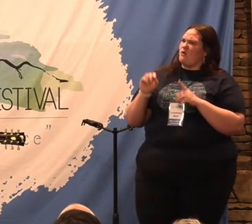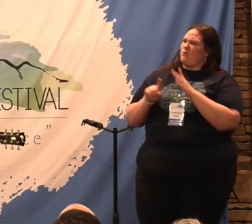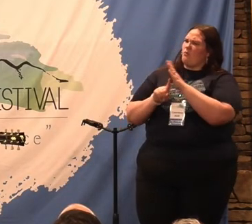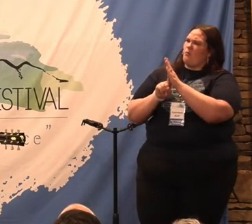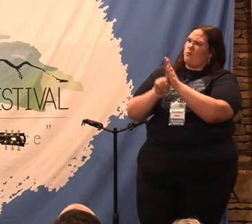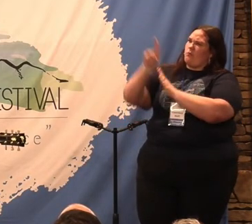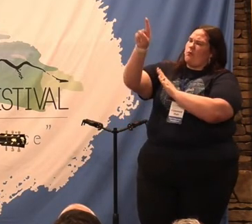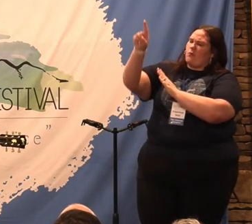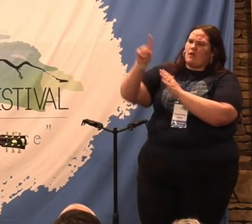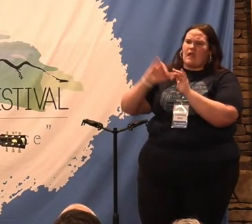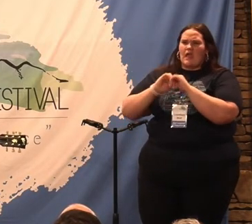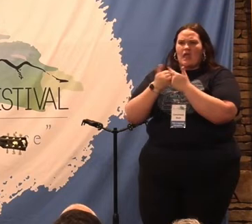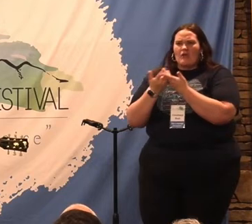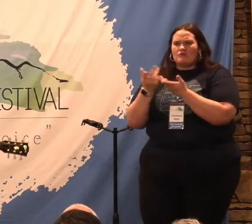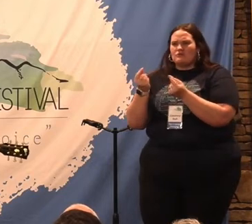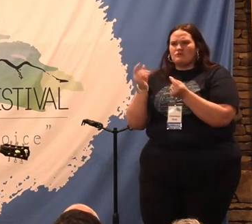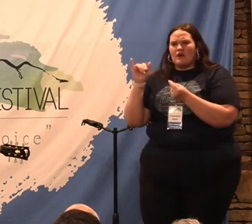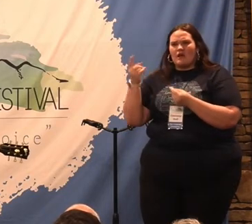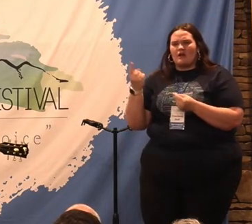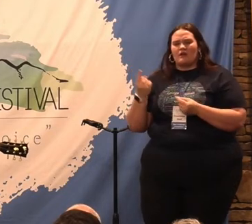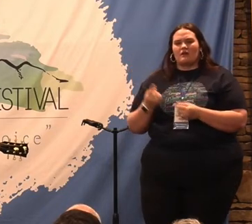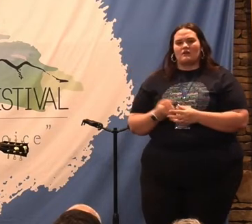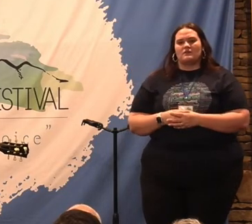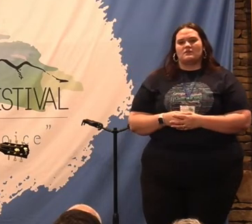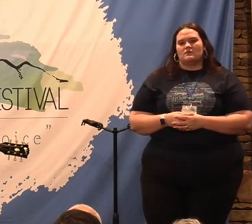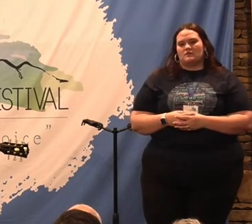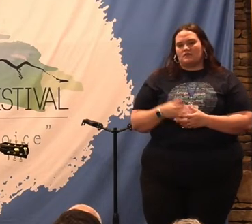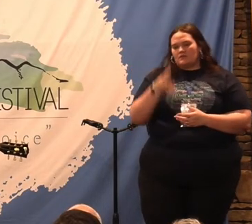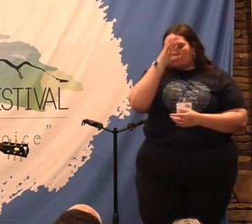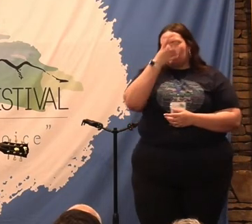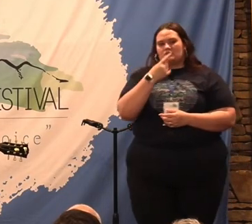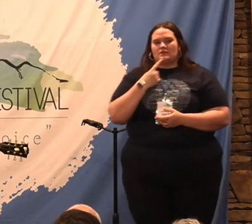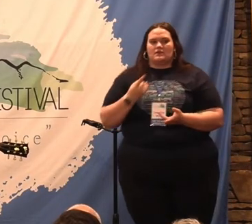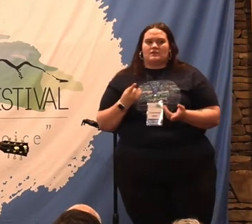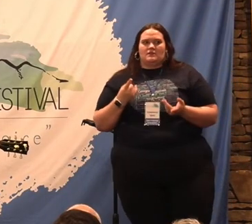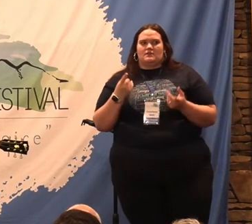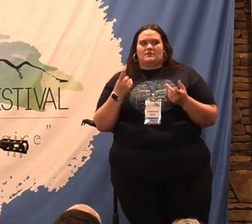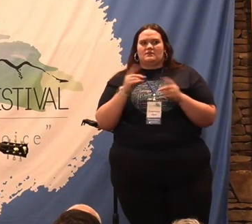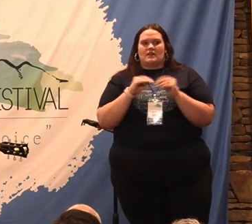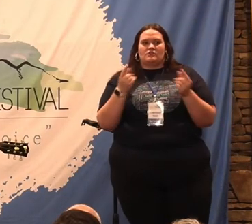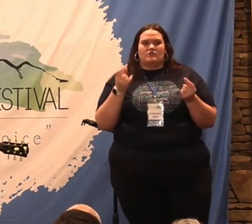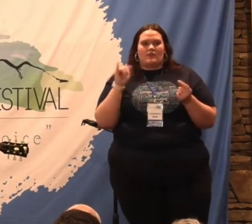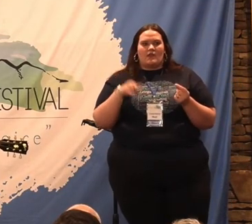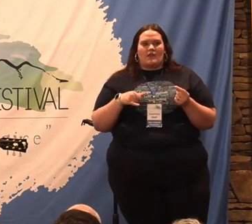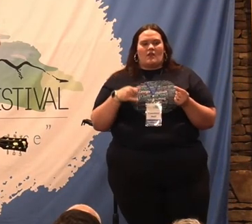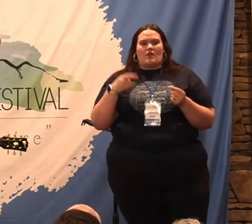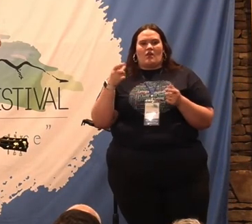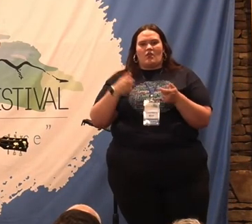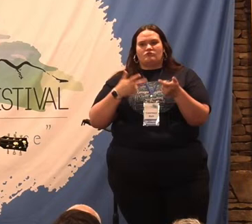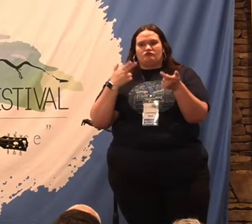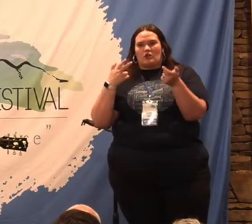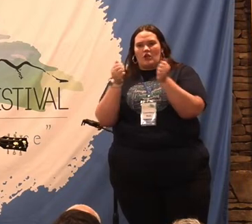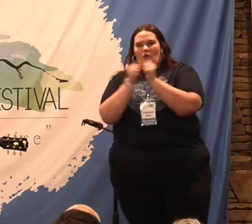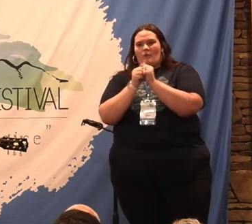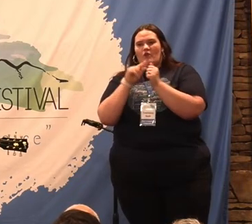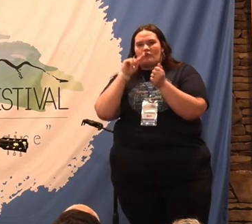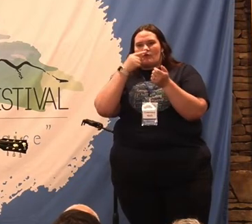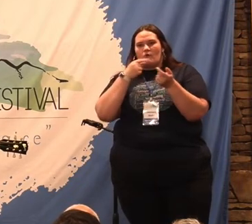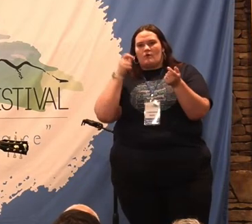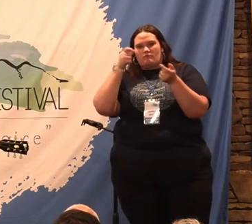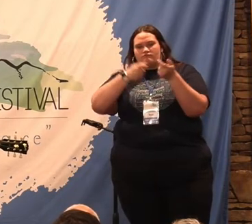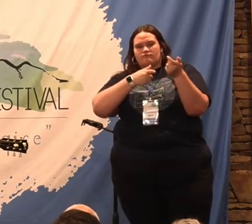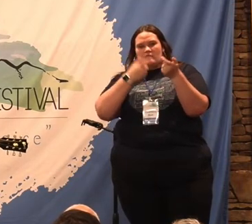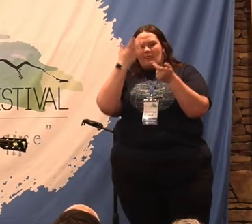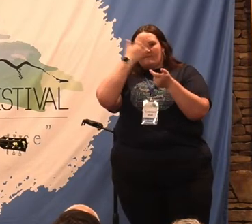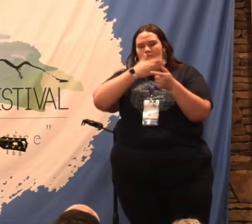even plant it?" He said, "Well, boy, there wasn't nothing to it. You just load your shotgun with corn, walk out on the front porch, got her done like